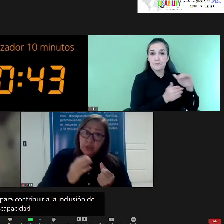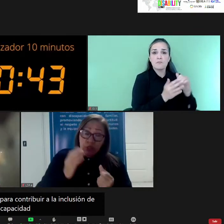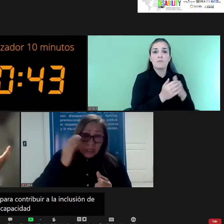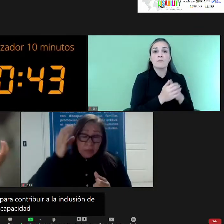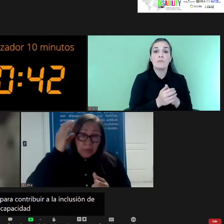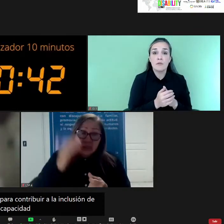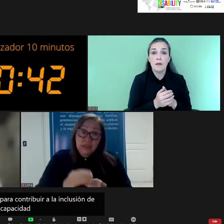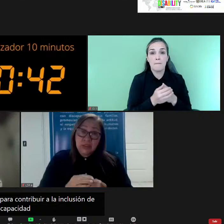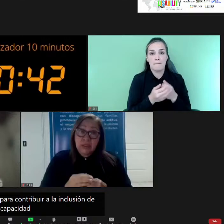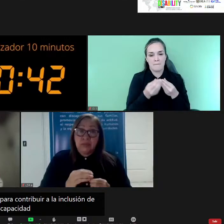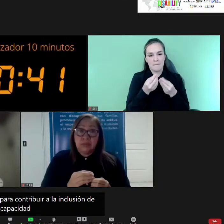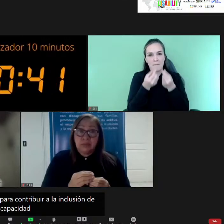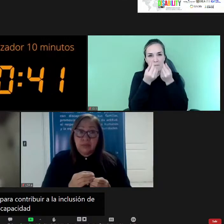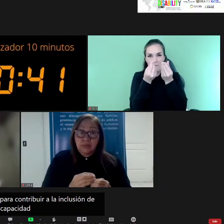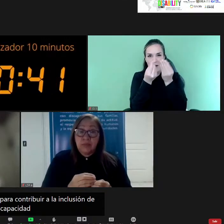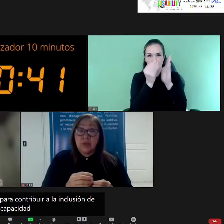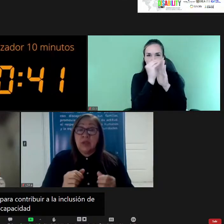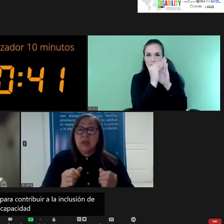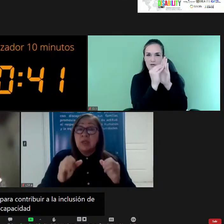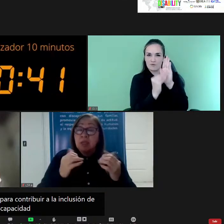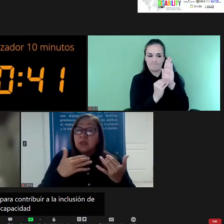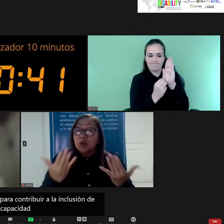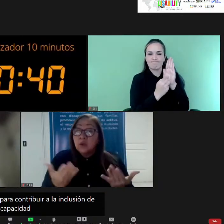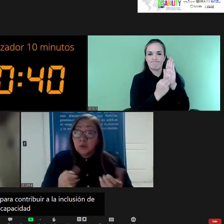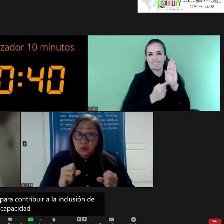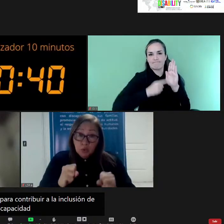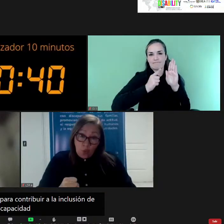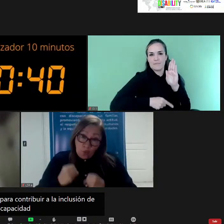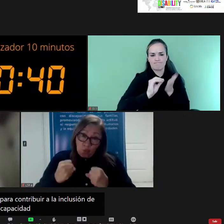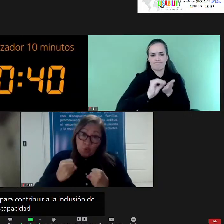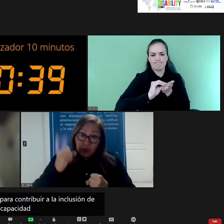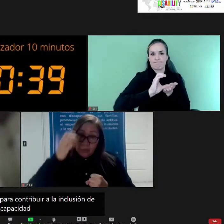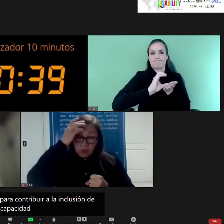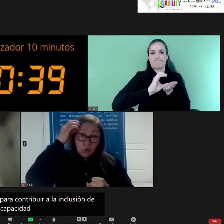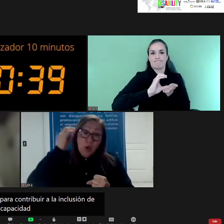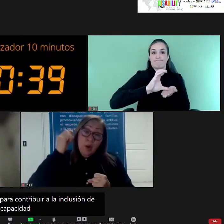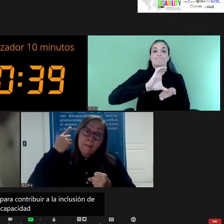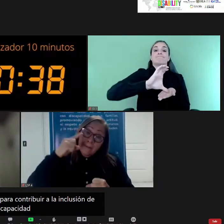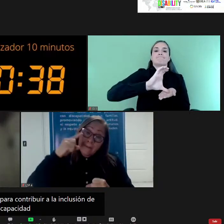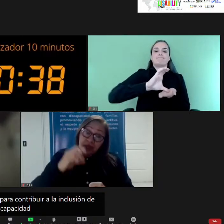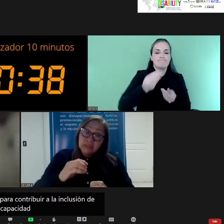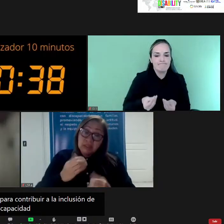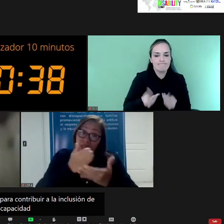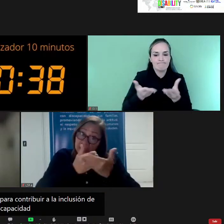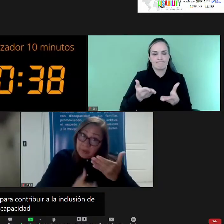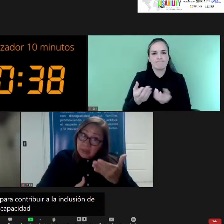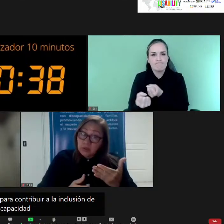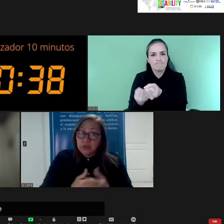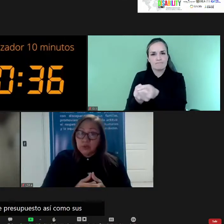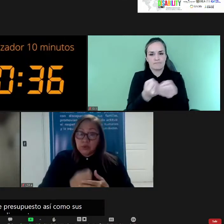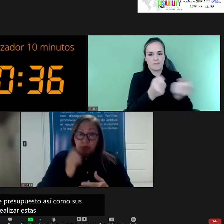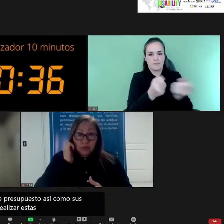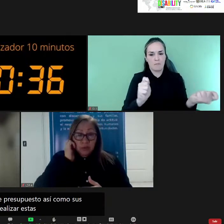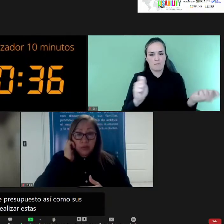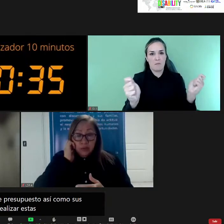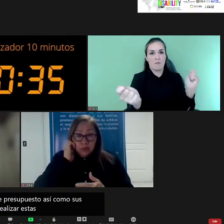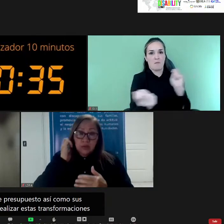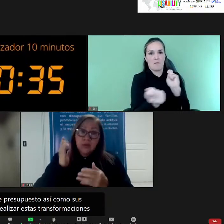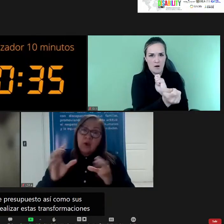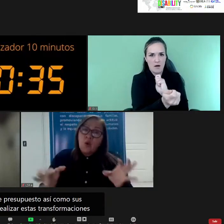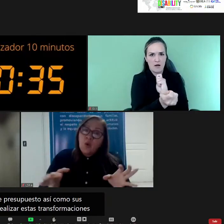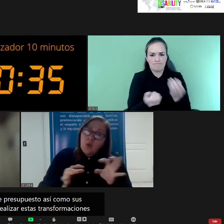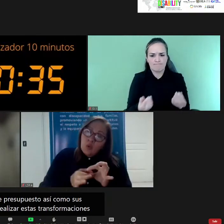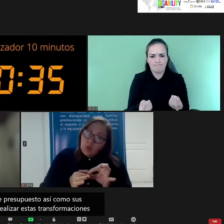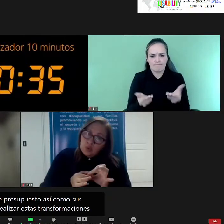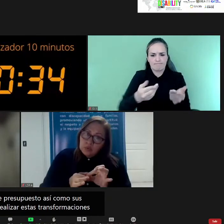investment in disability at the level of the budget as well as its strengthening to carry out the systemic transformations